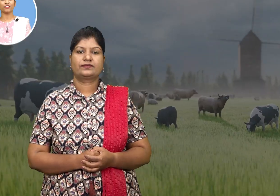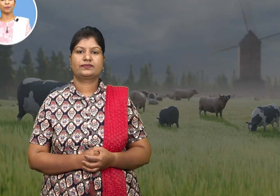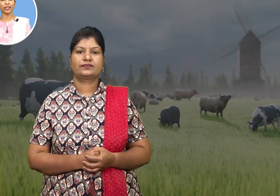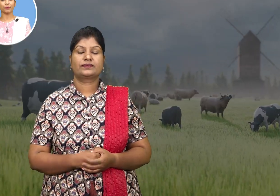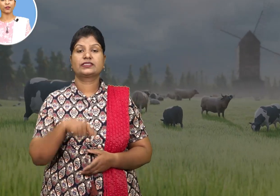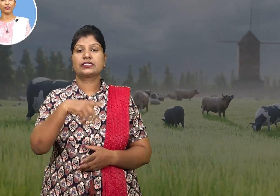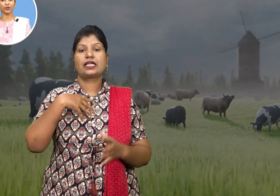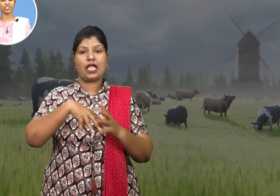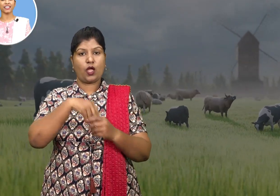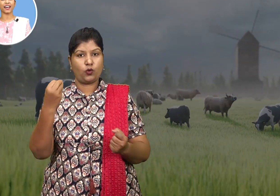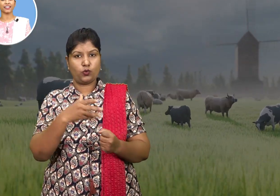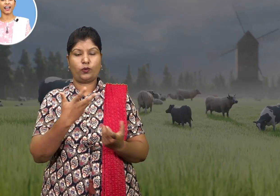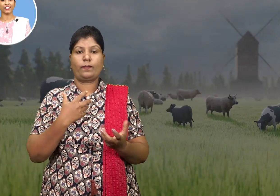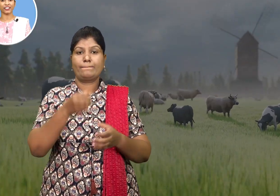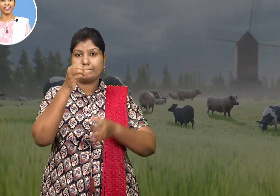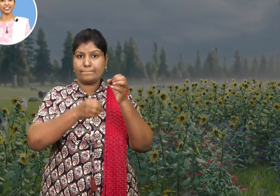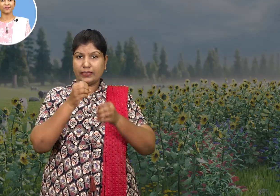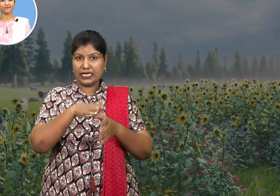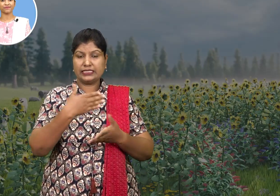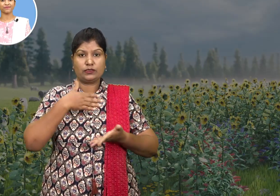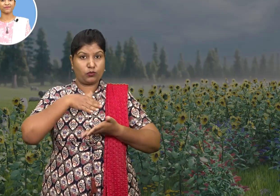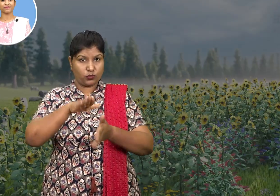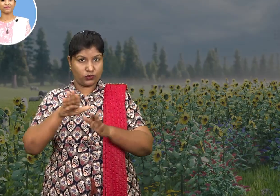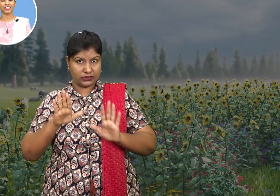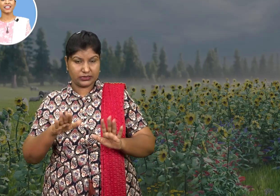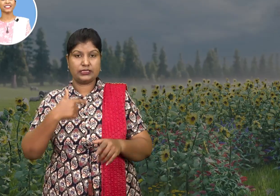Out of the milk produced in our country,